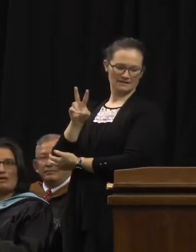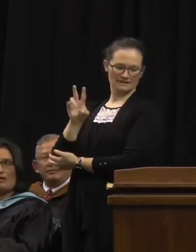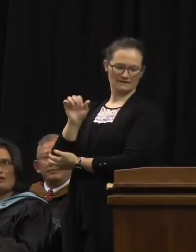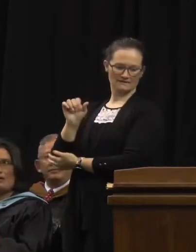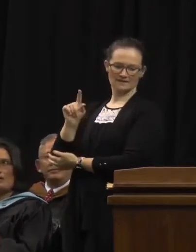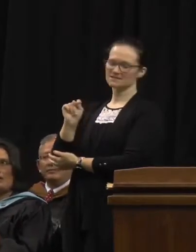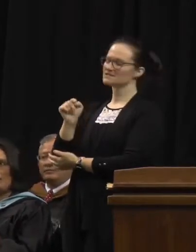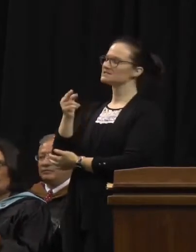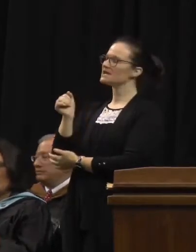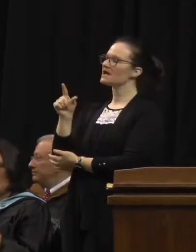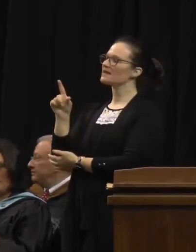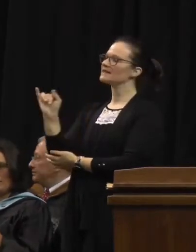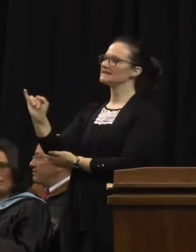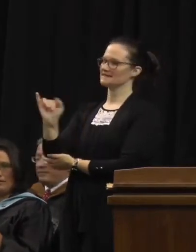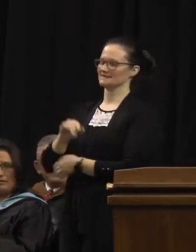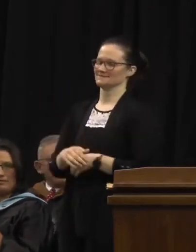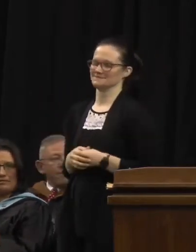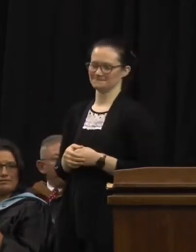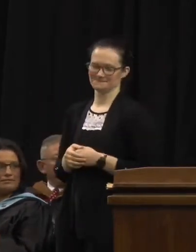Davashtali.